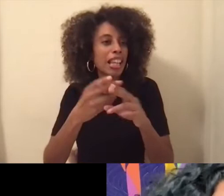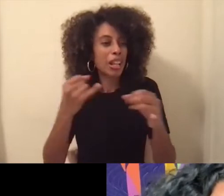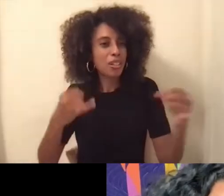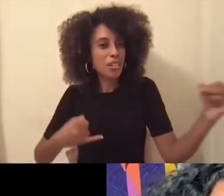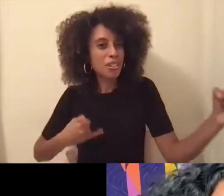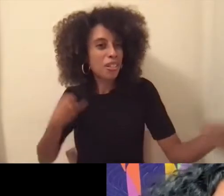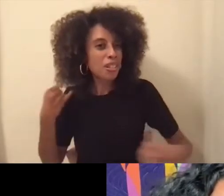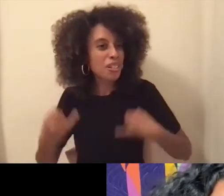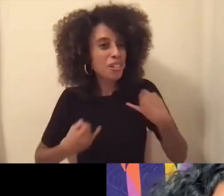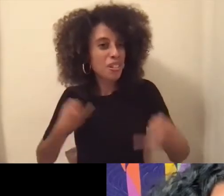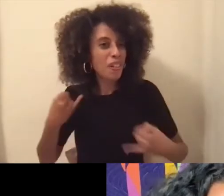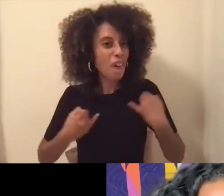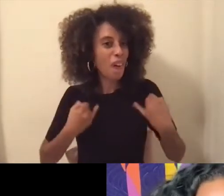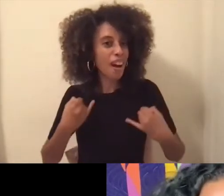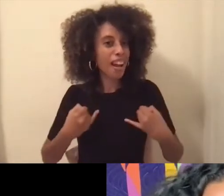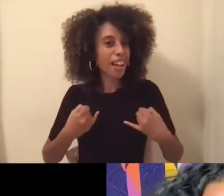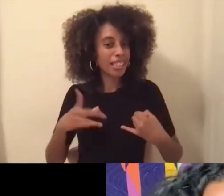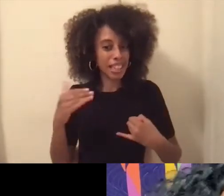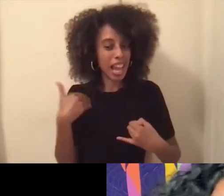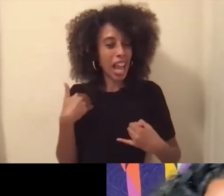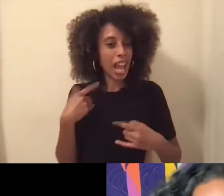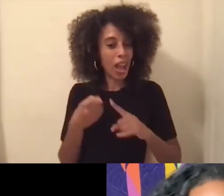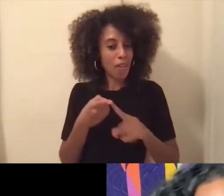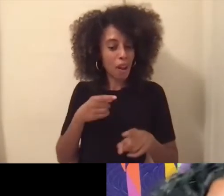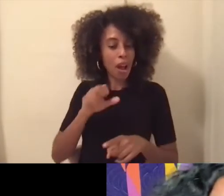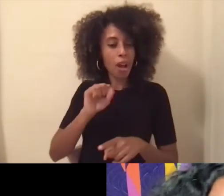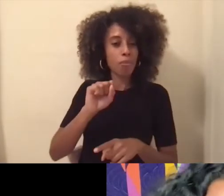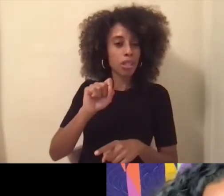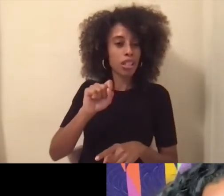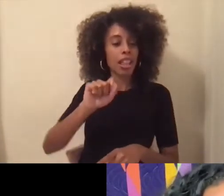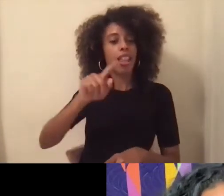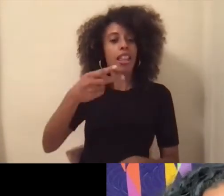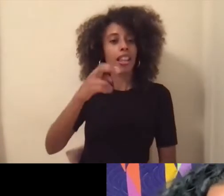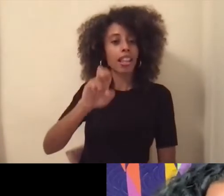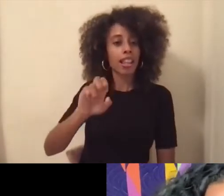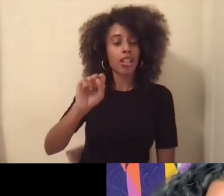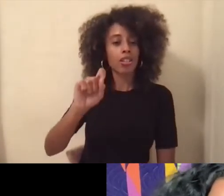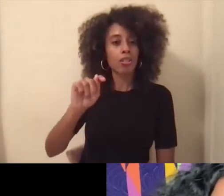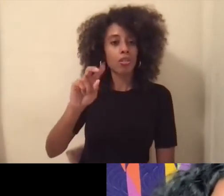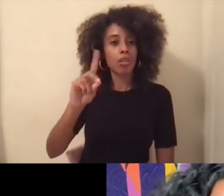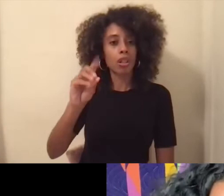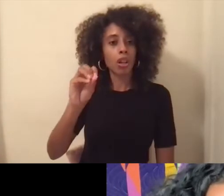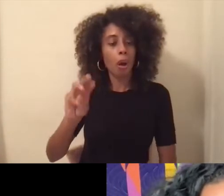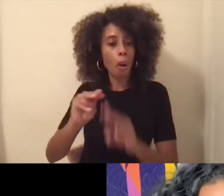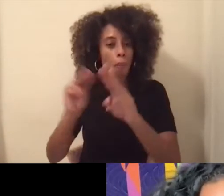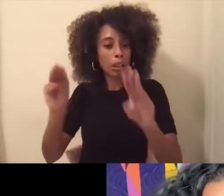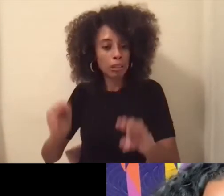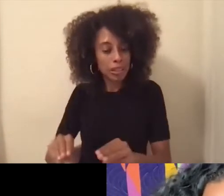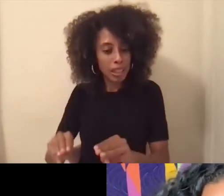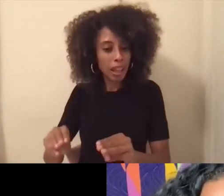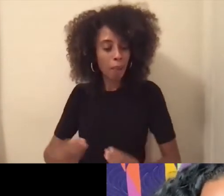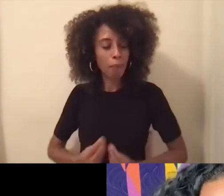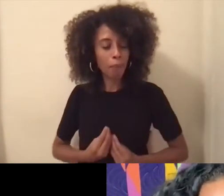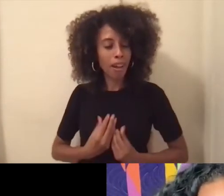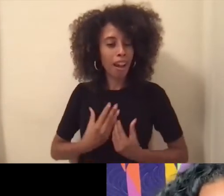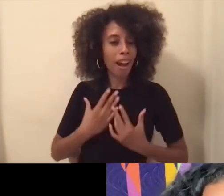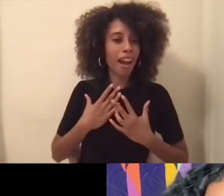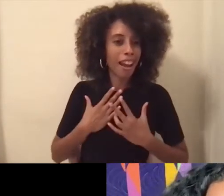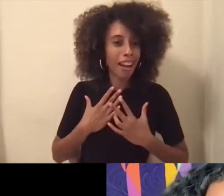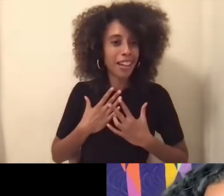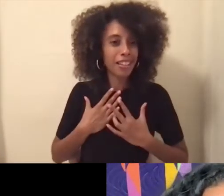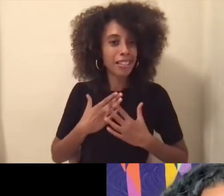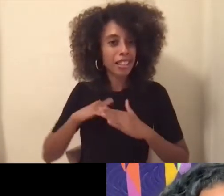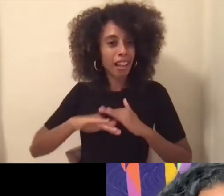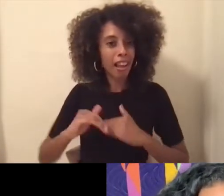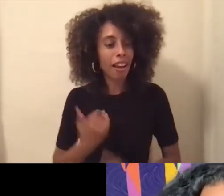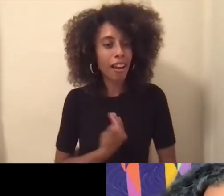that she got from the Studio Museum and from art and working with artists is like alive in us and adds vitality